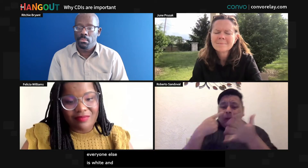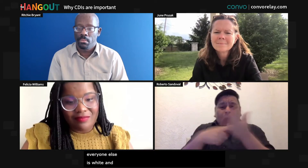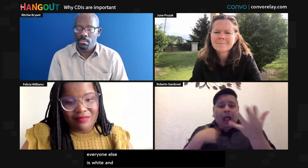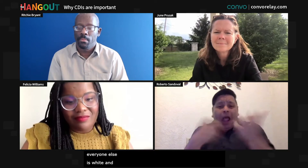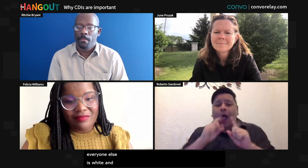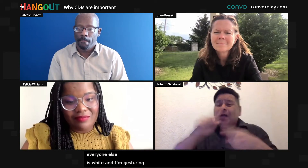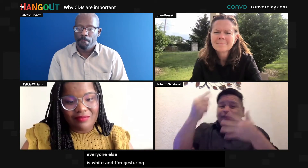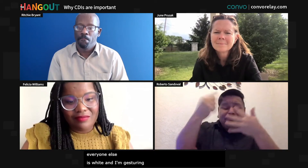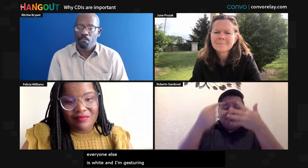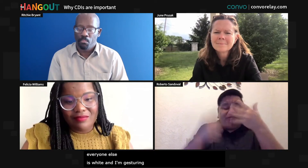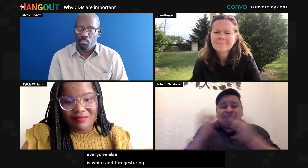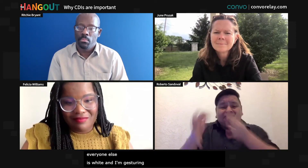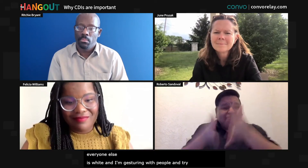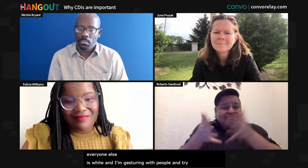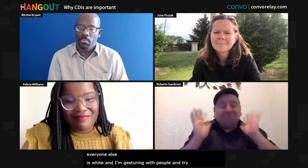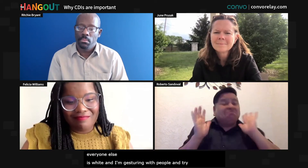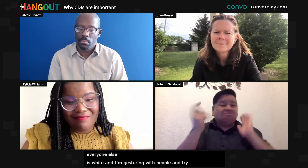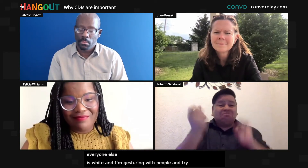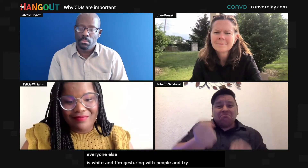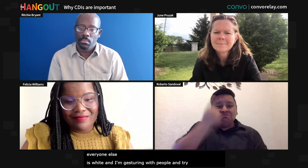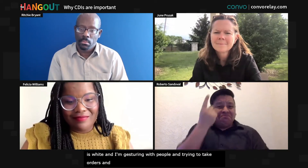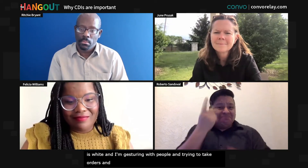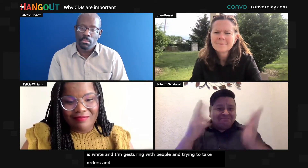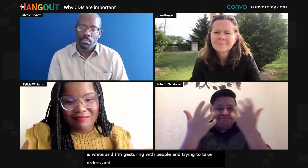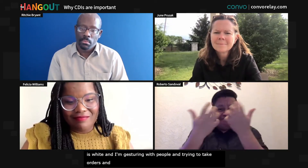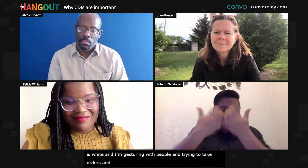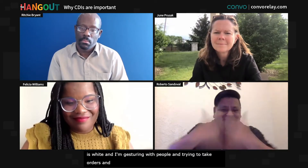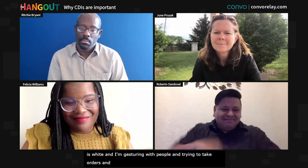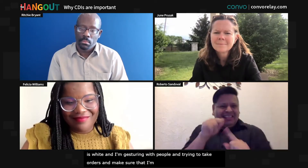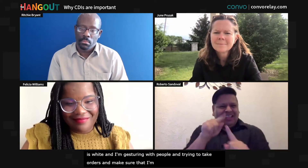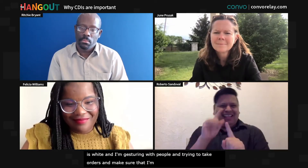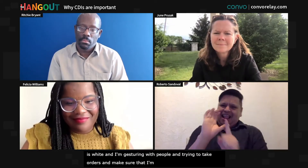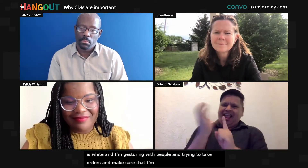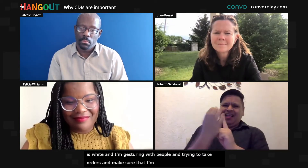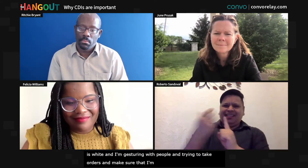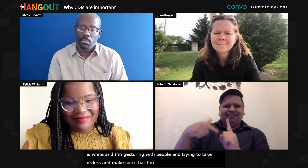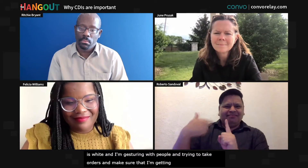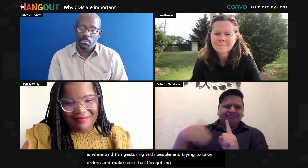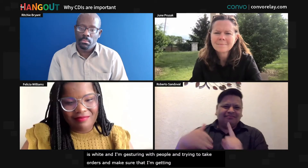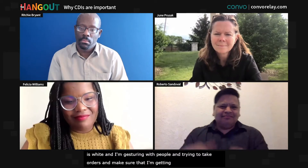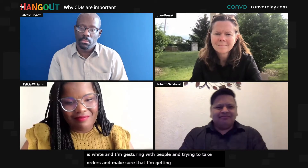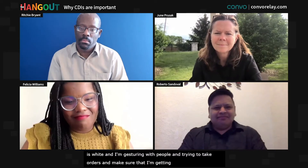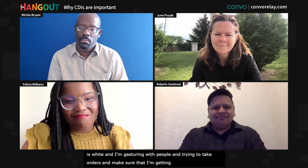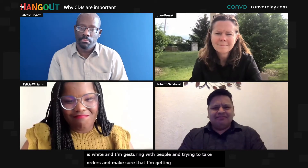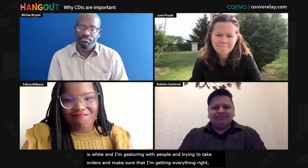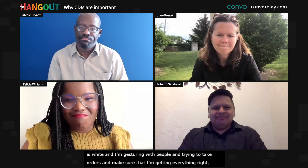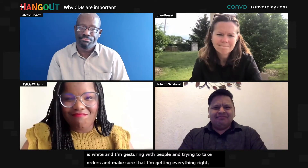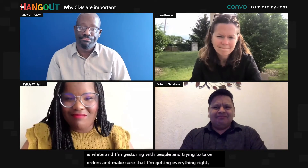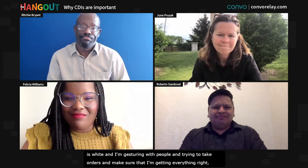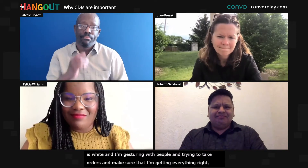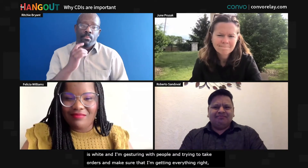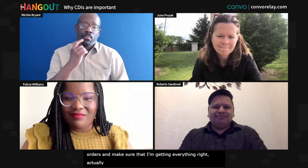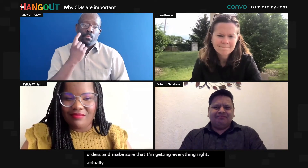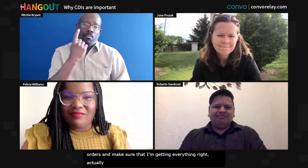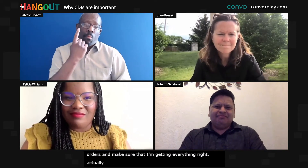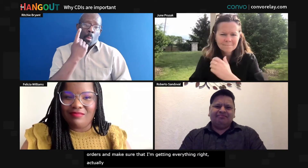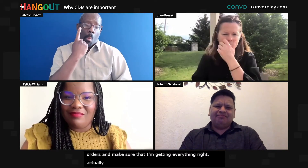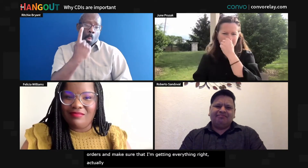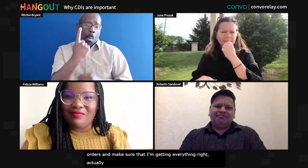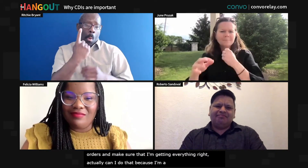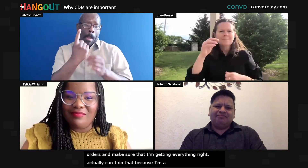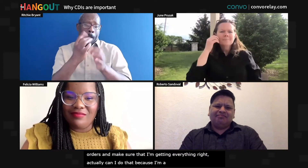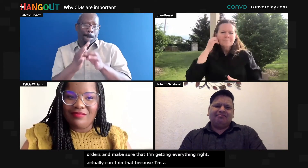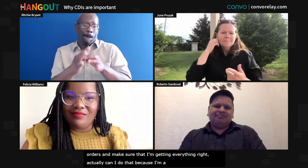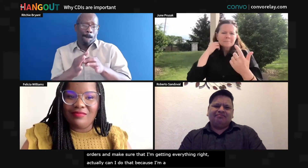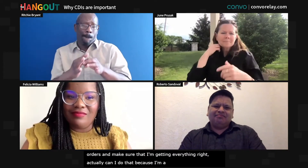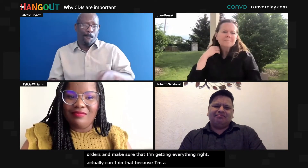to take orders and make sure that I'm getting everything right, right? Actually, I can do that because I'm a cultural mediator in that